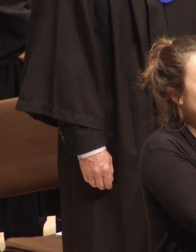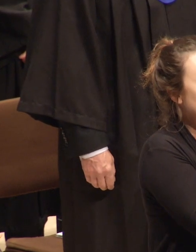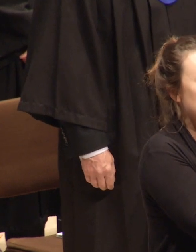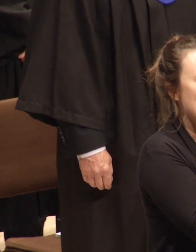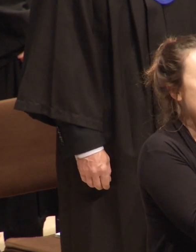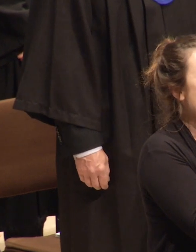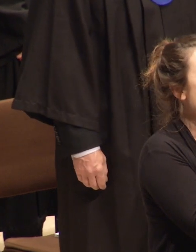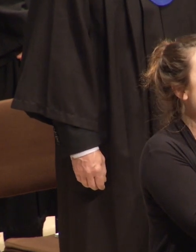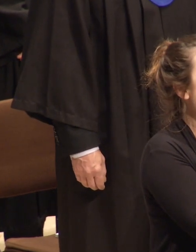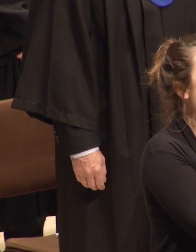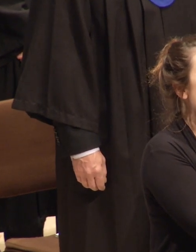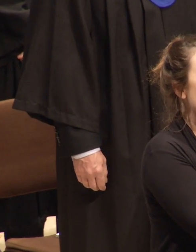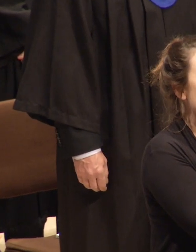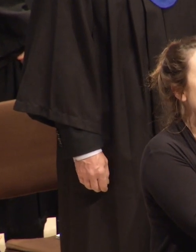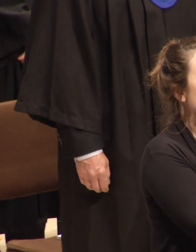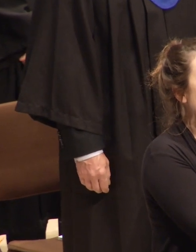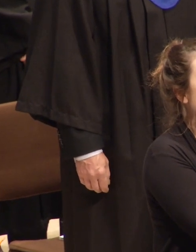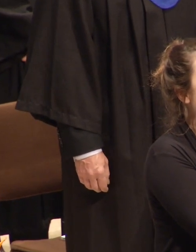Oh,